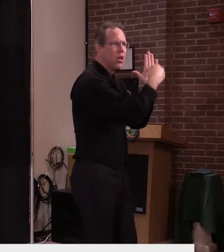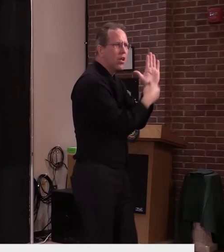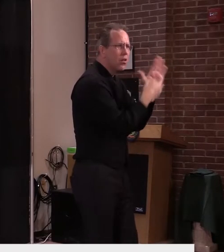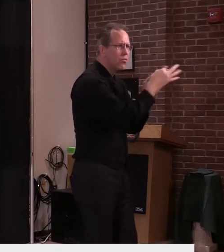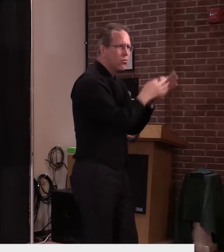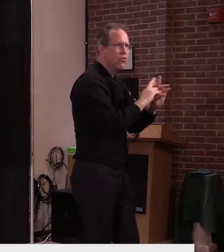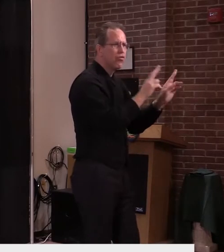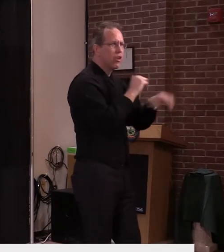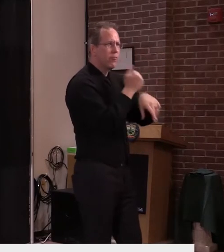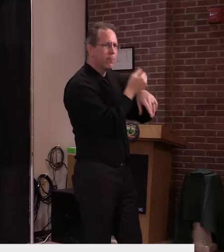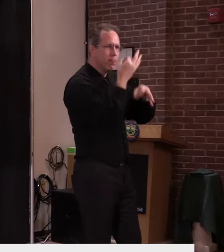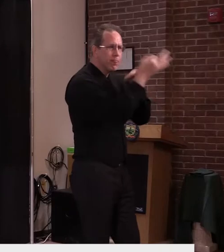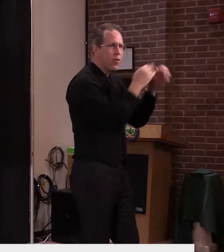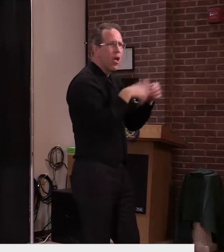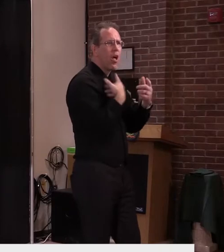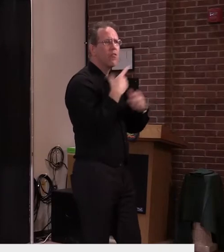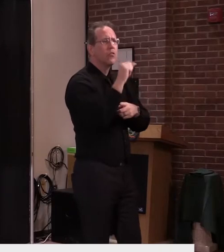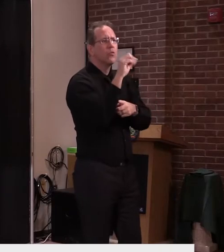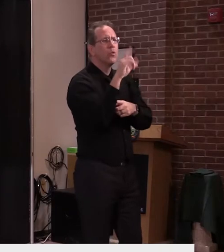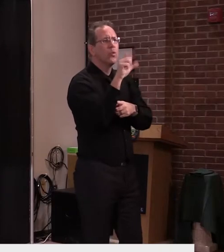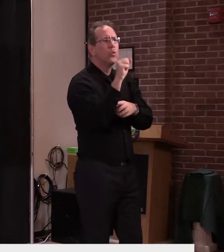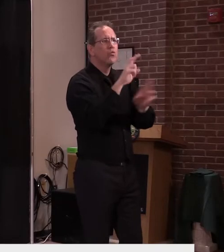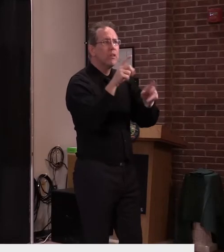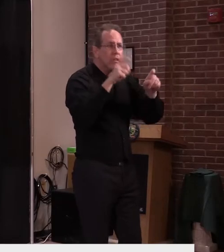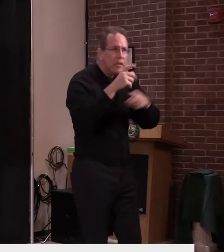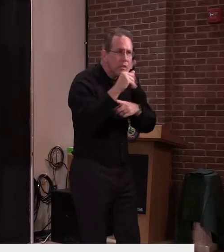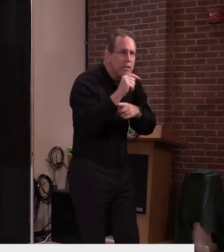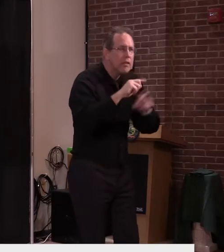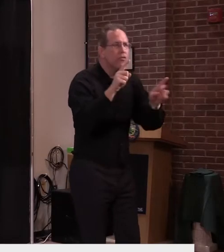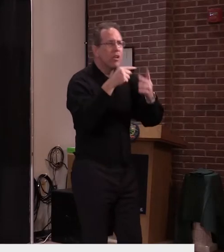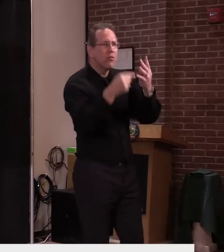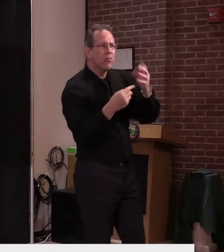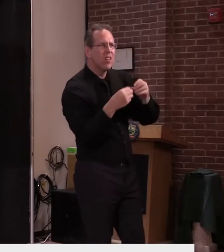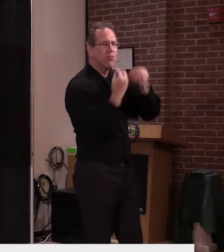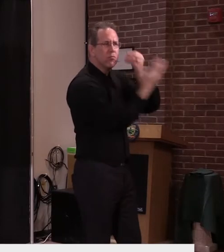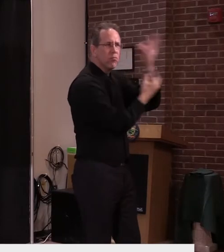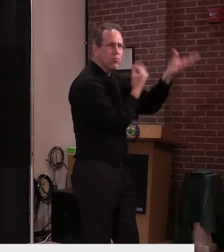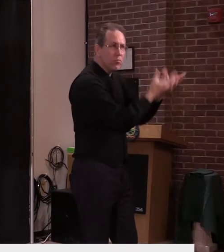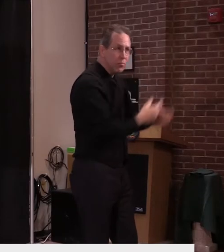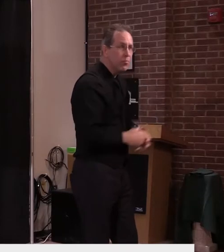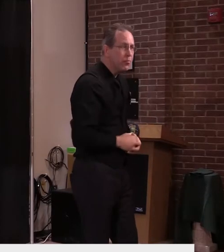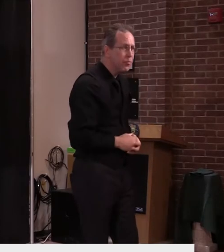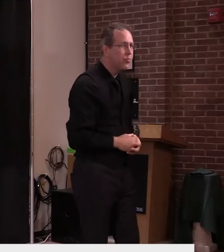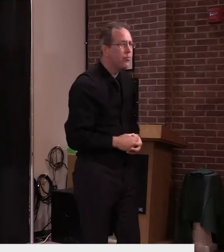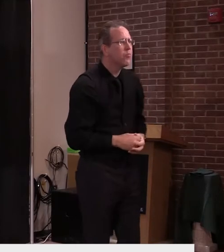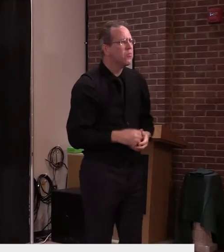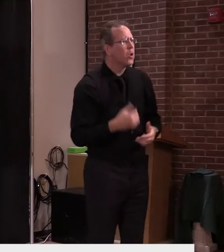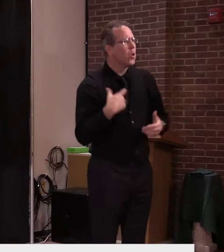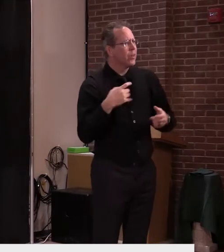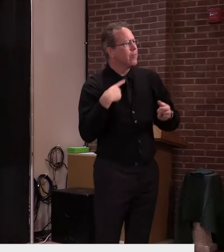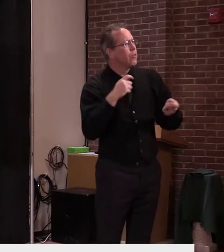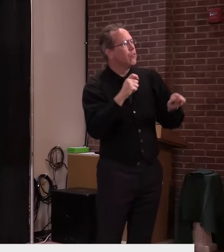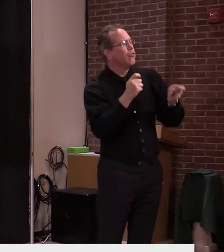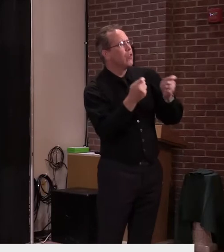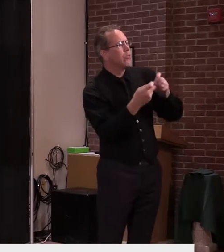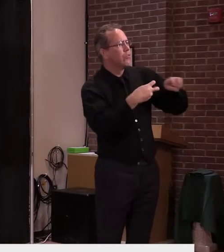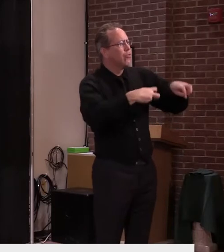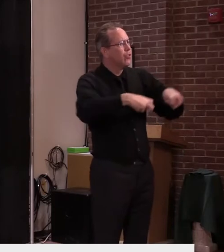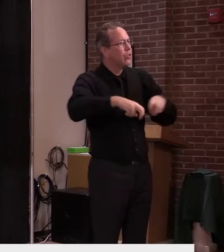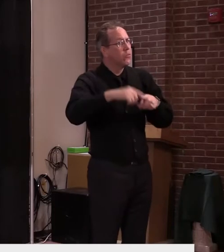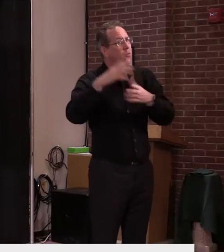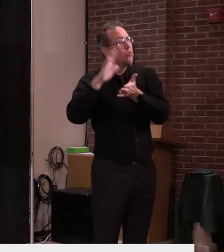this is an important transition in our response to the pandemic. We've been through several other transitions in the past, so I'm confident we'll be